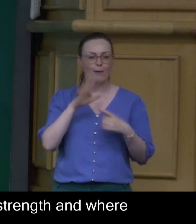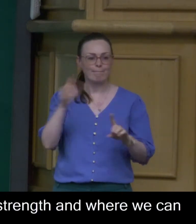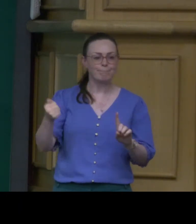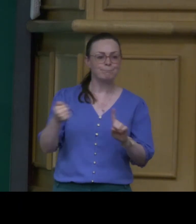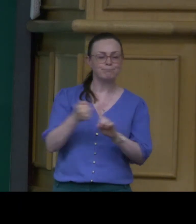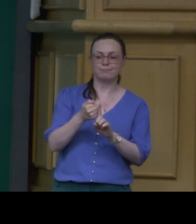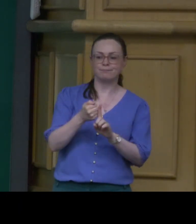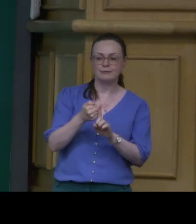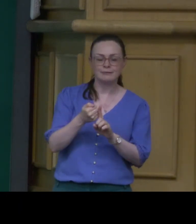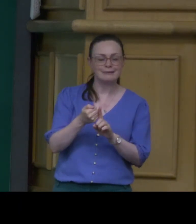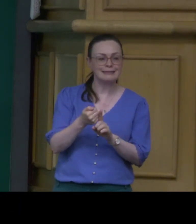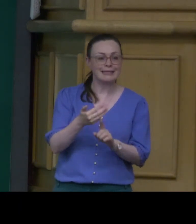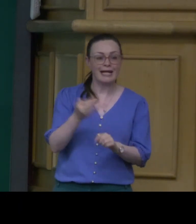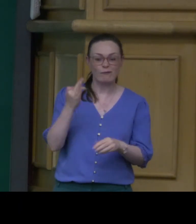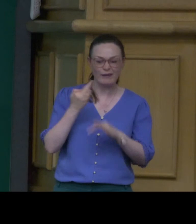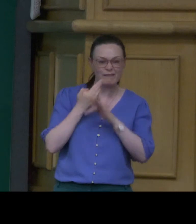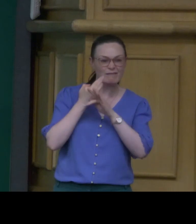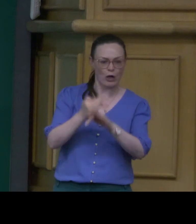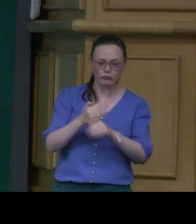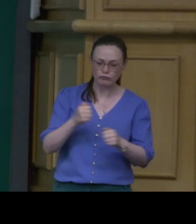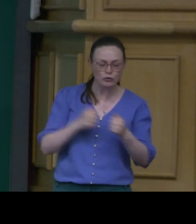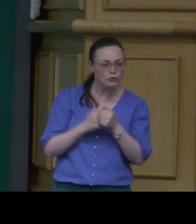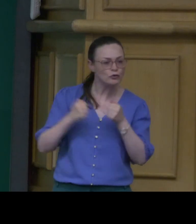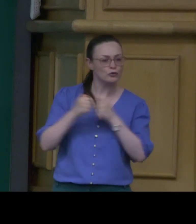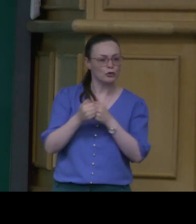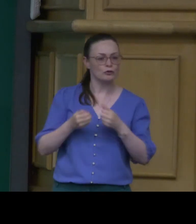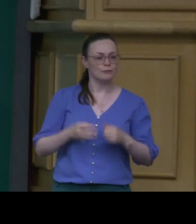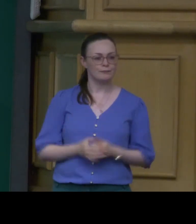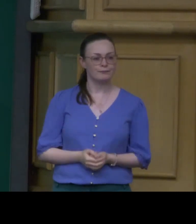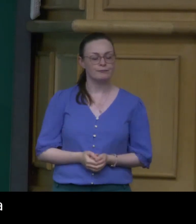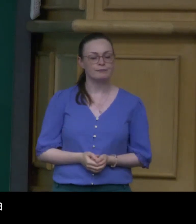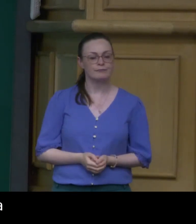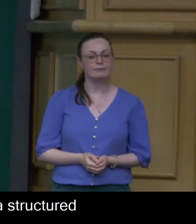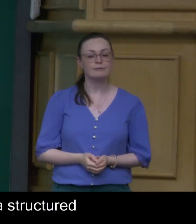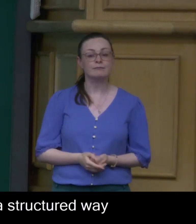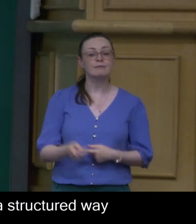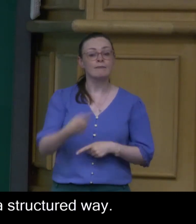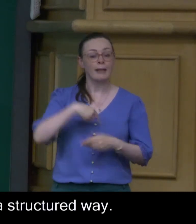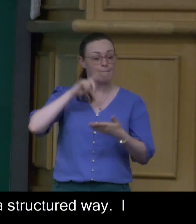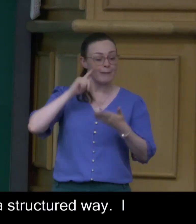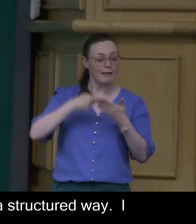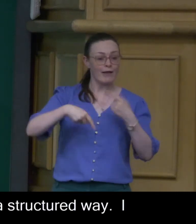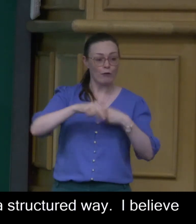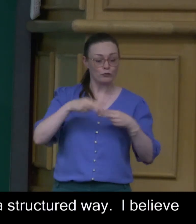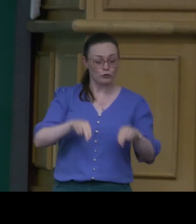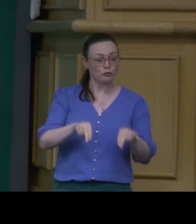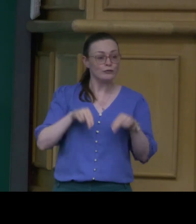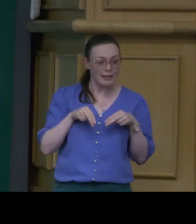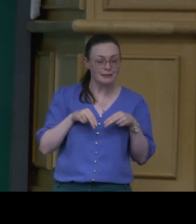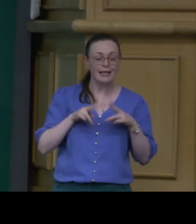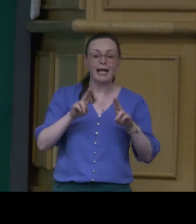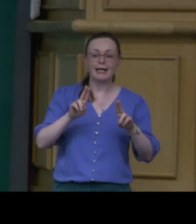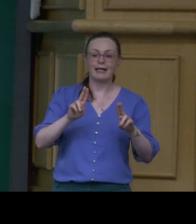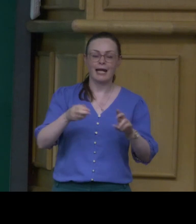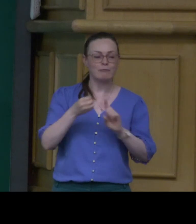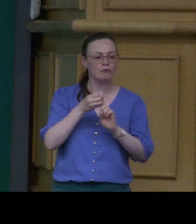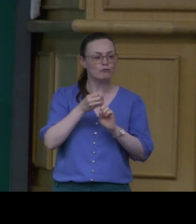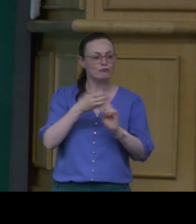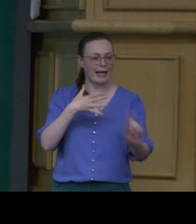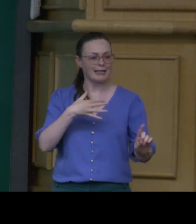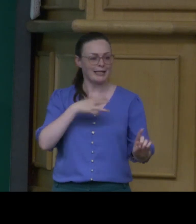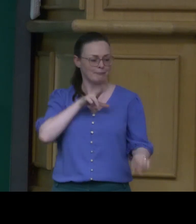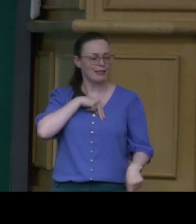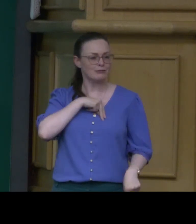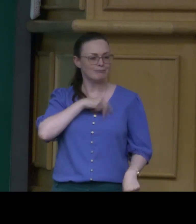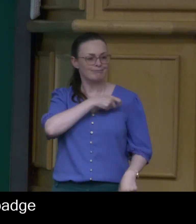impactful if we follow it in a structured way. I believe our neutrality can become a recognised badge, and